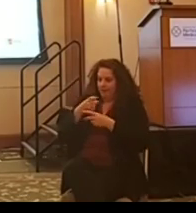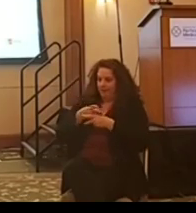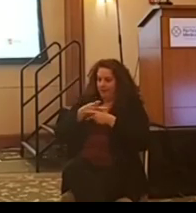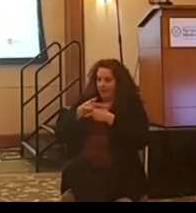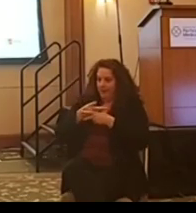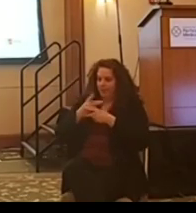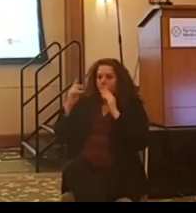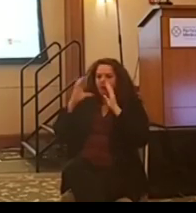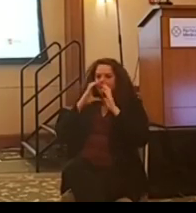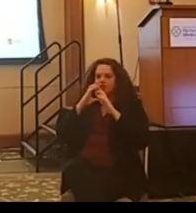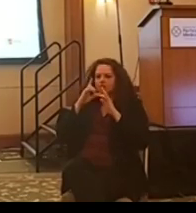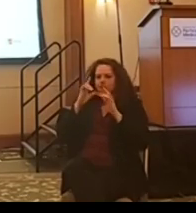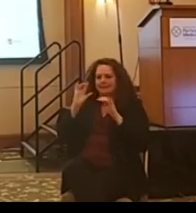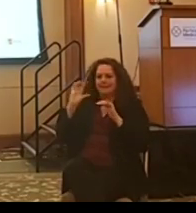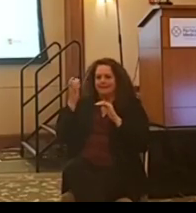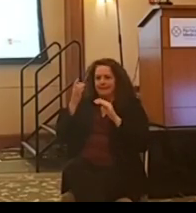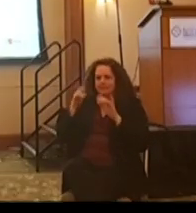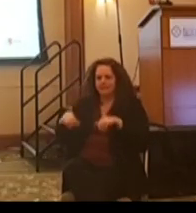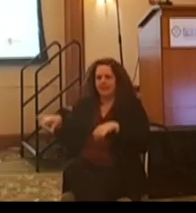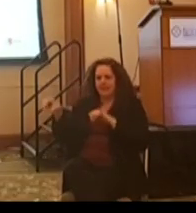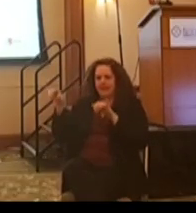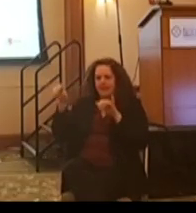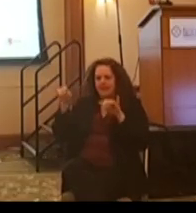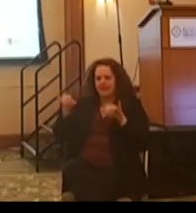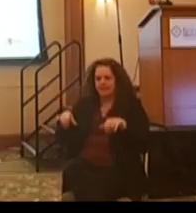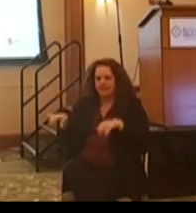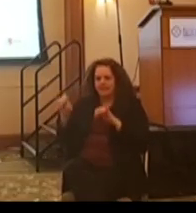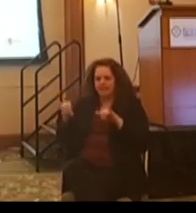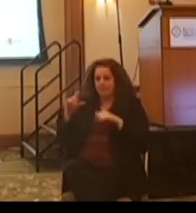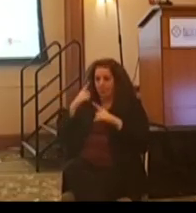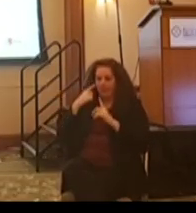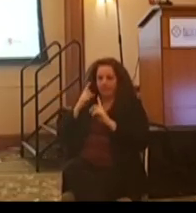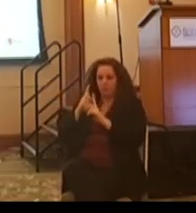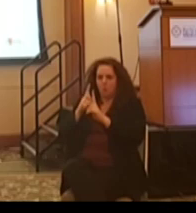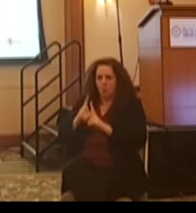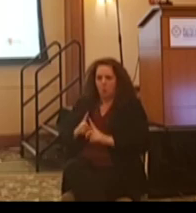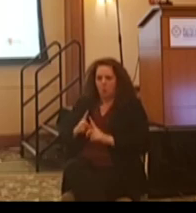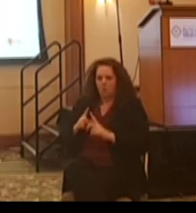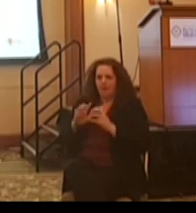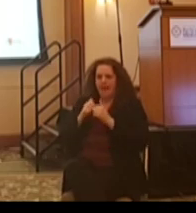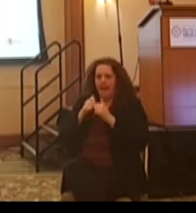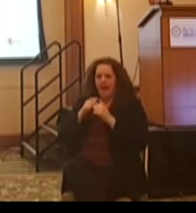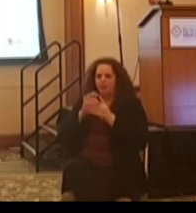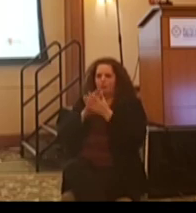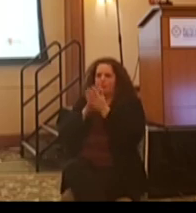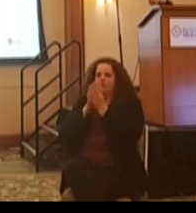same. Because that's the goal. That's how you make it into a product.